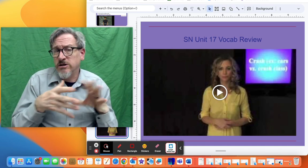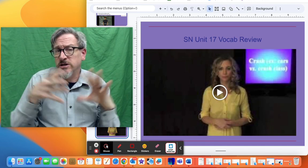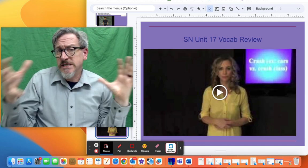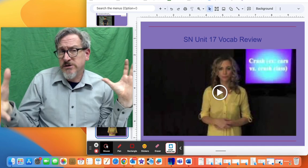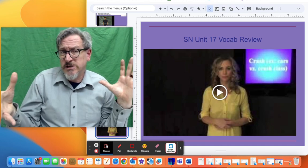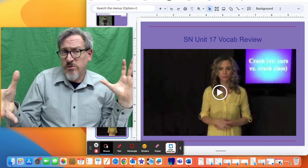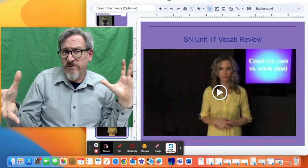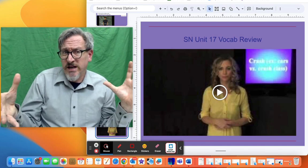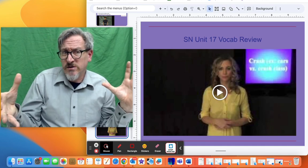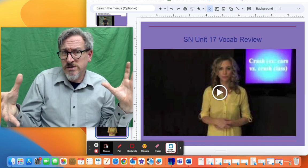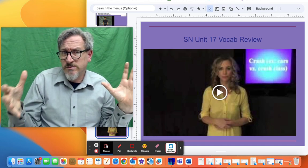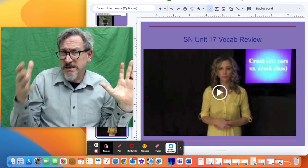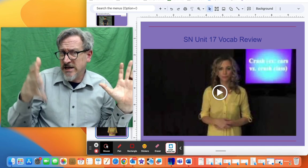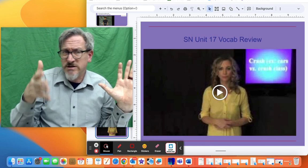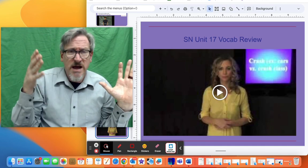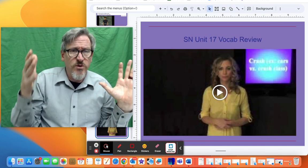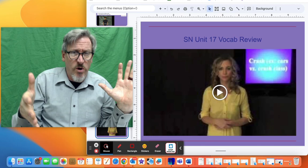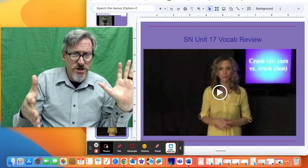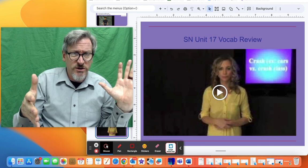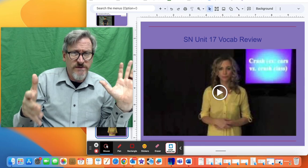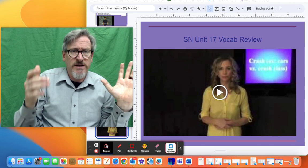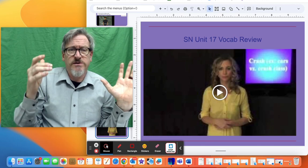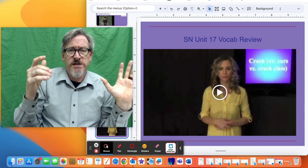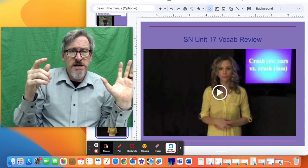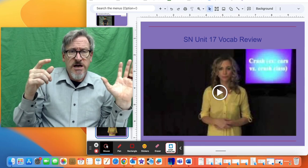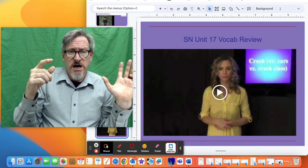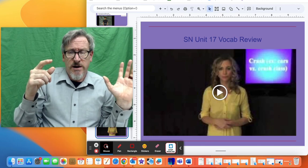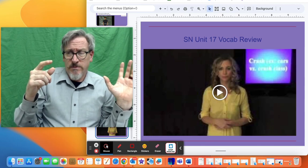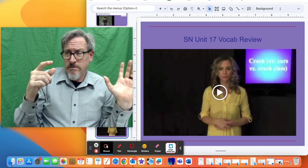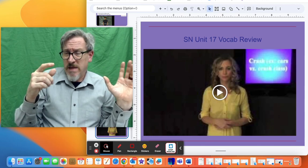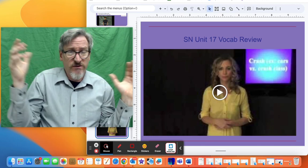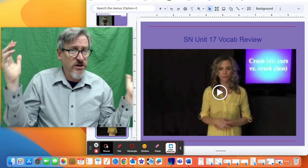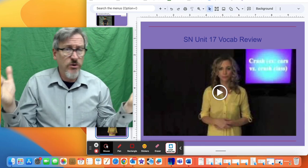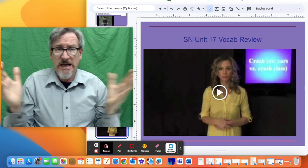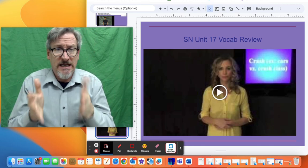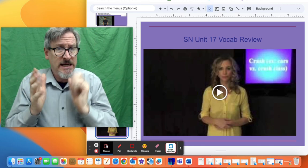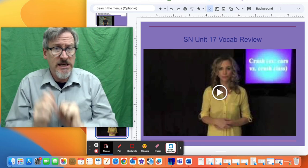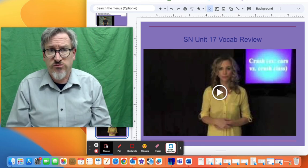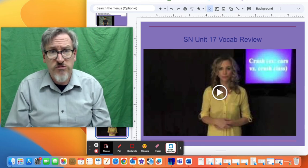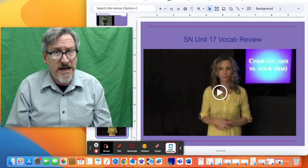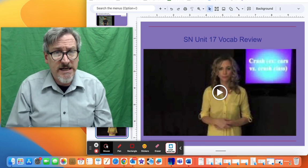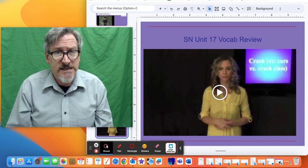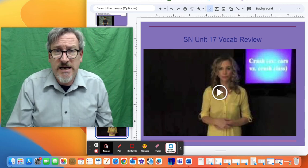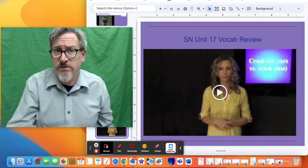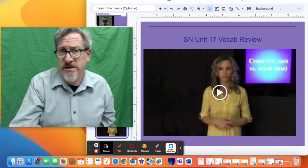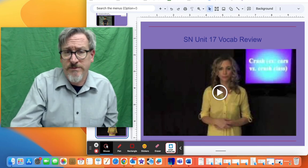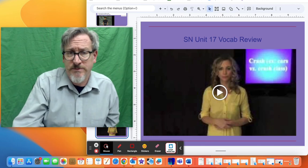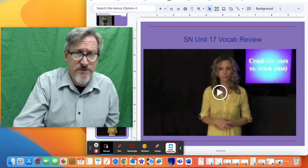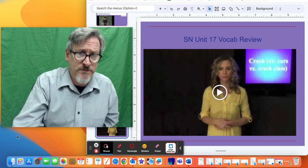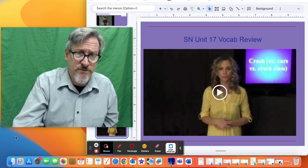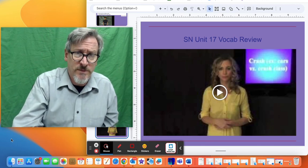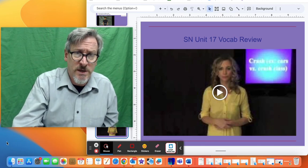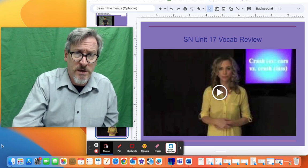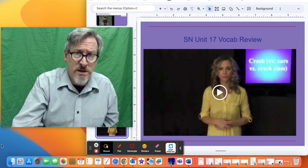longer because there's some more videos, but take your time with watching those videos. Everything you need is right inside with them.